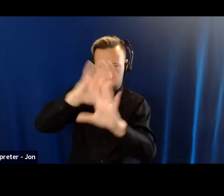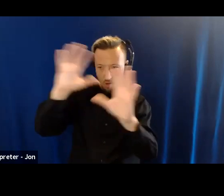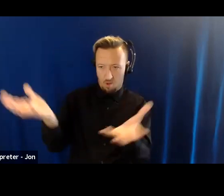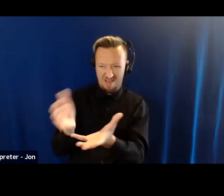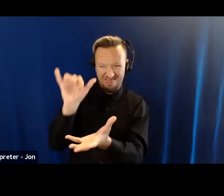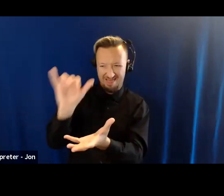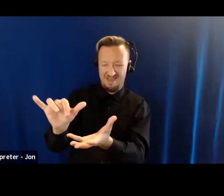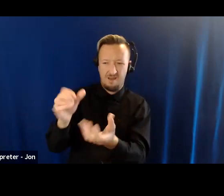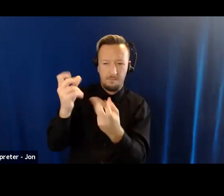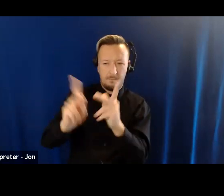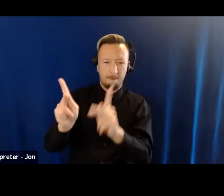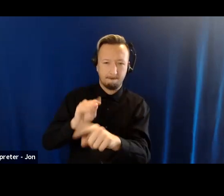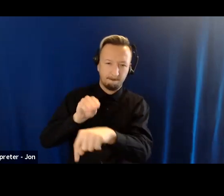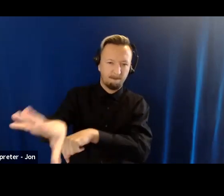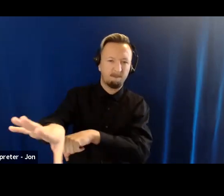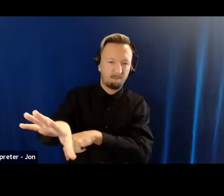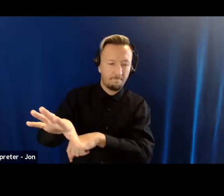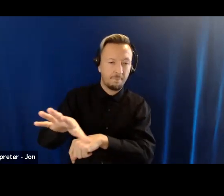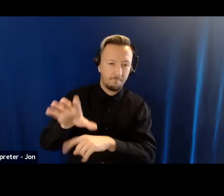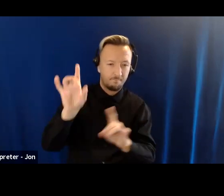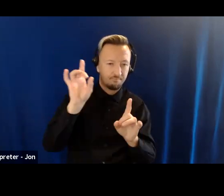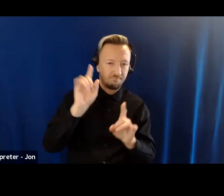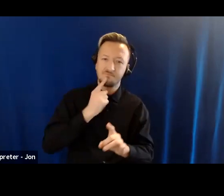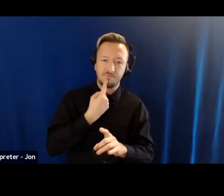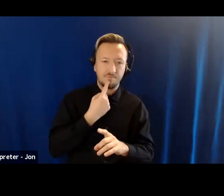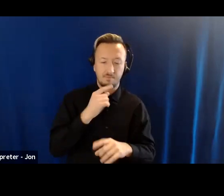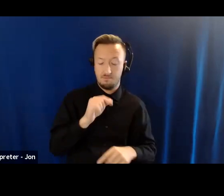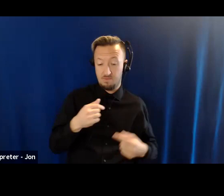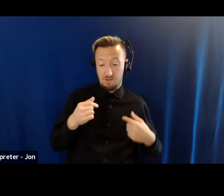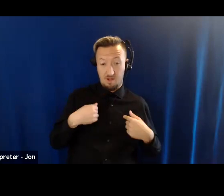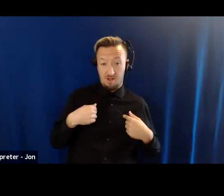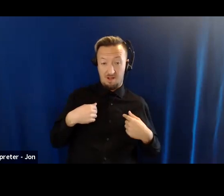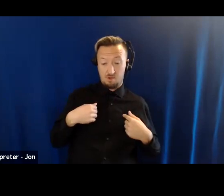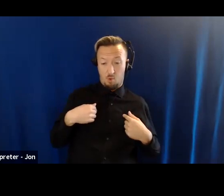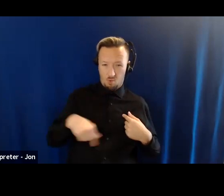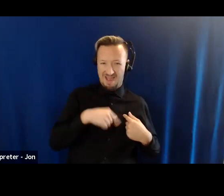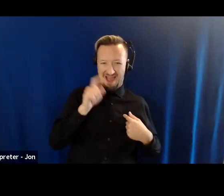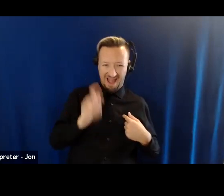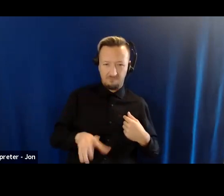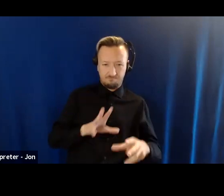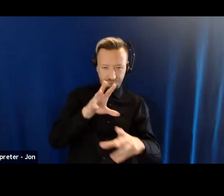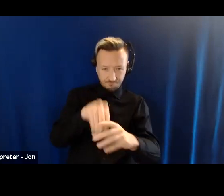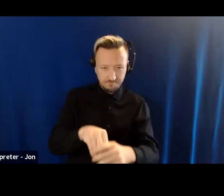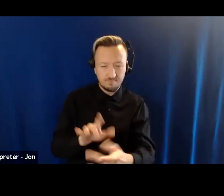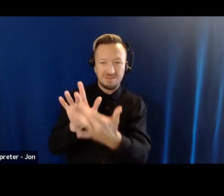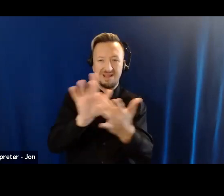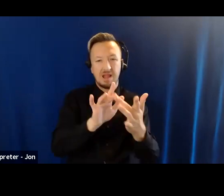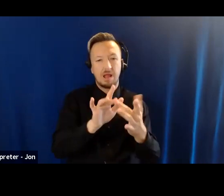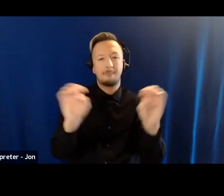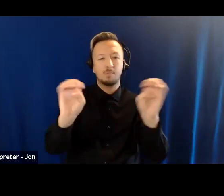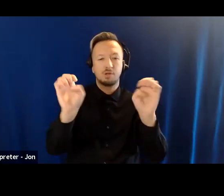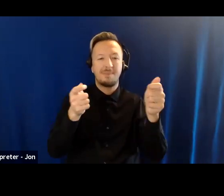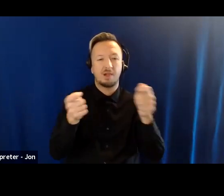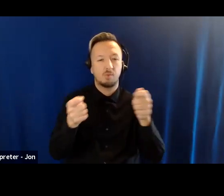If we don't become ourselves involved with the emergency management, they are not going to do the work